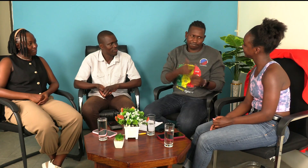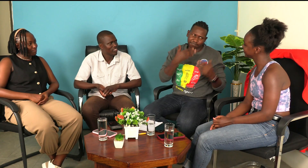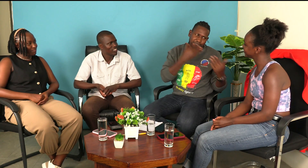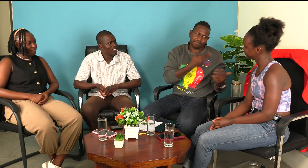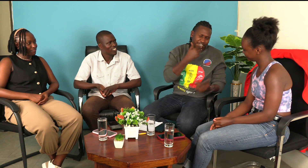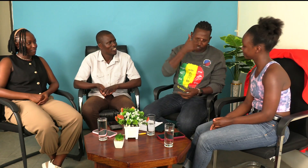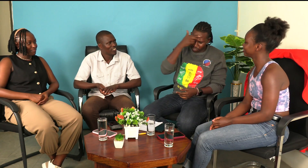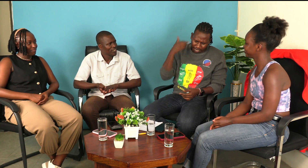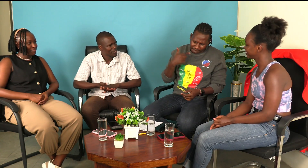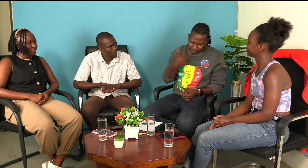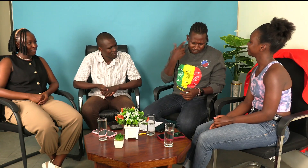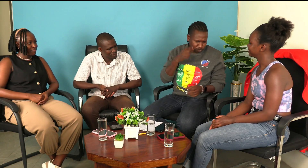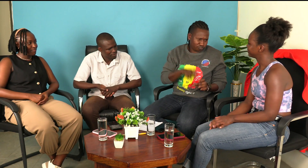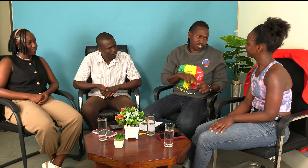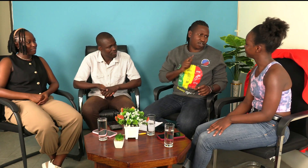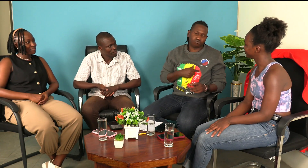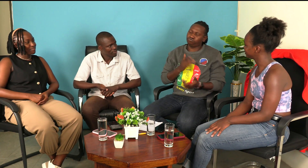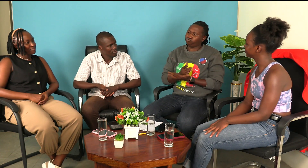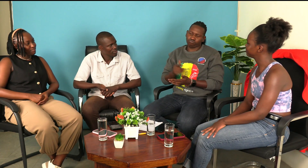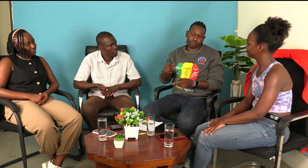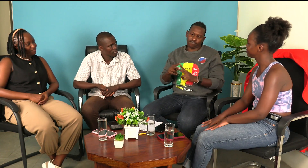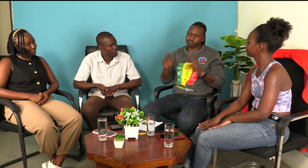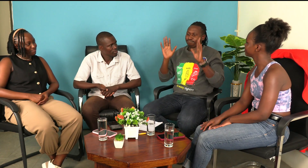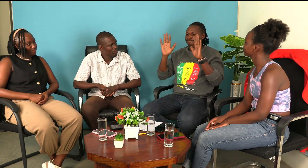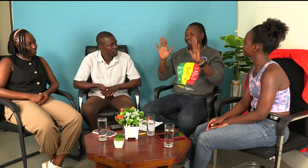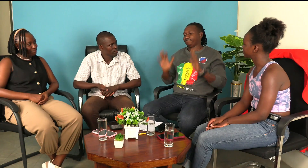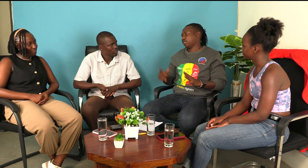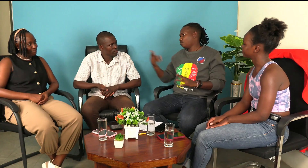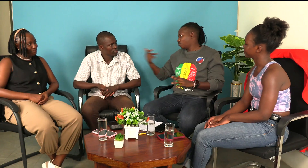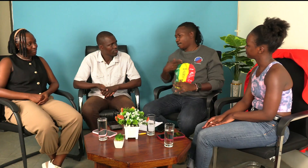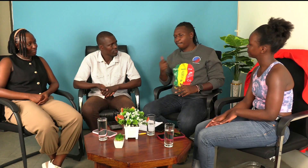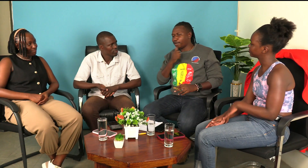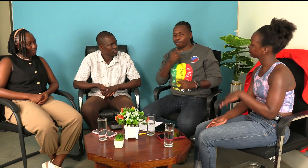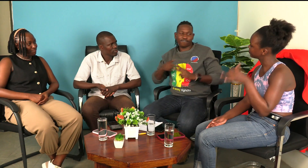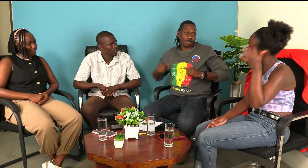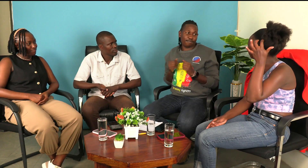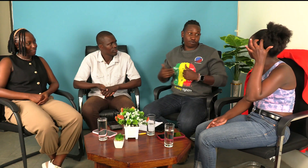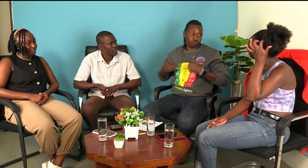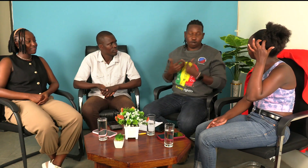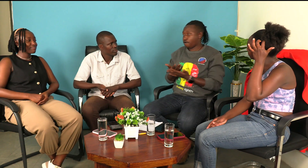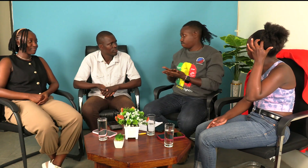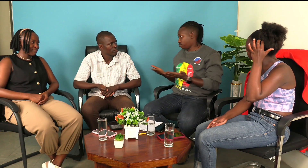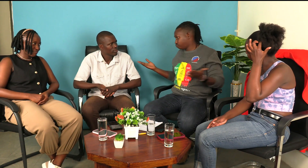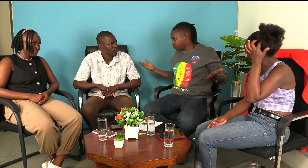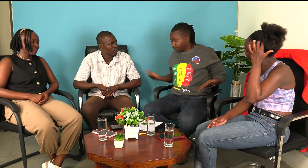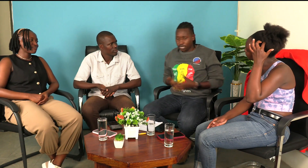Collins, for joining us, and thank you, Sheila, for joining us. For sure, this has really been an important day, and